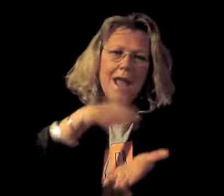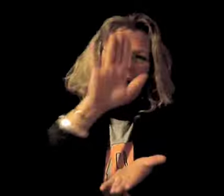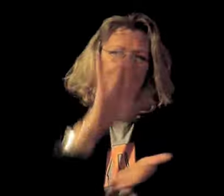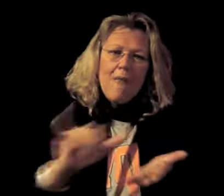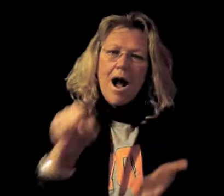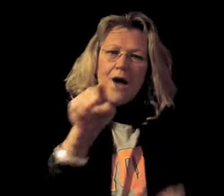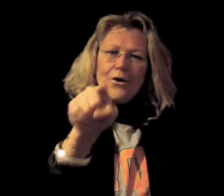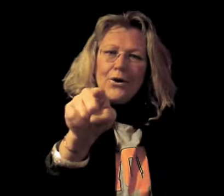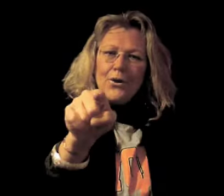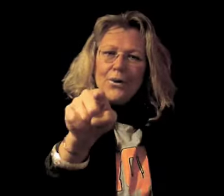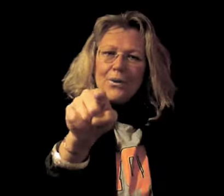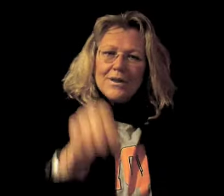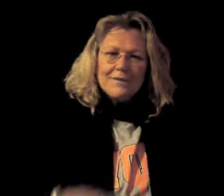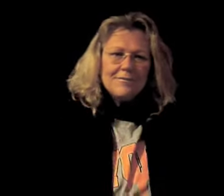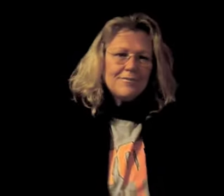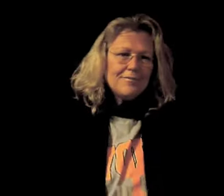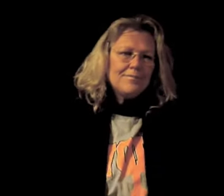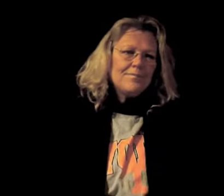I'll stand by you.